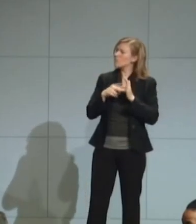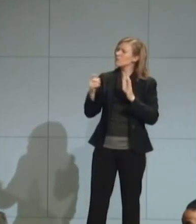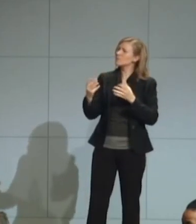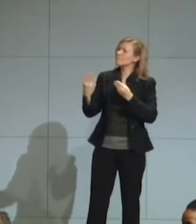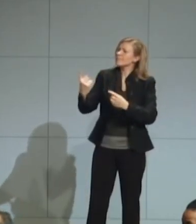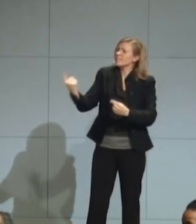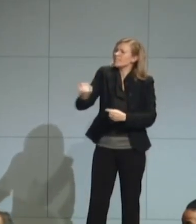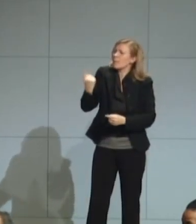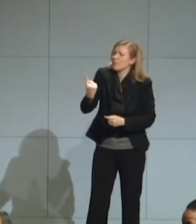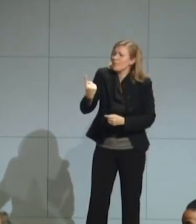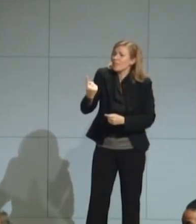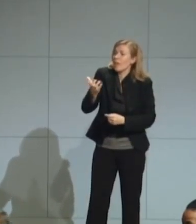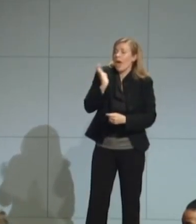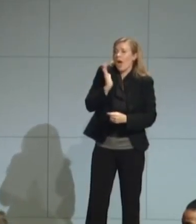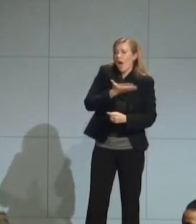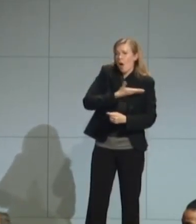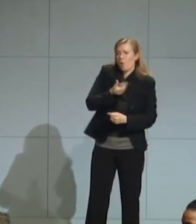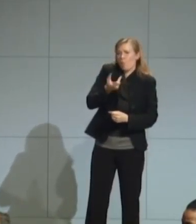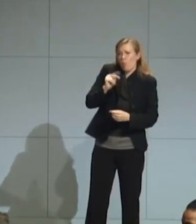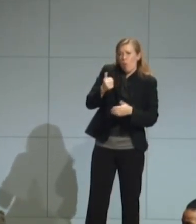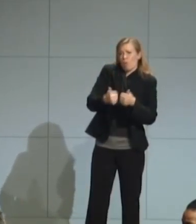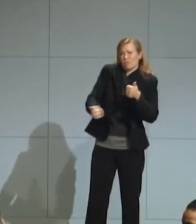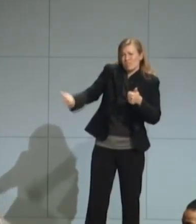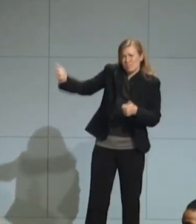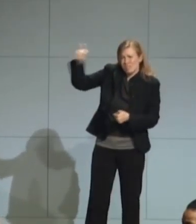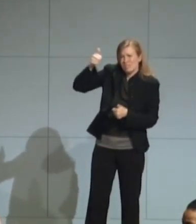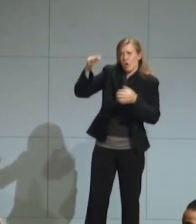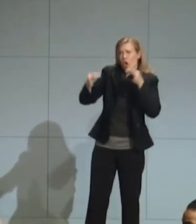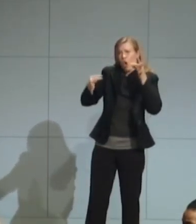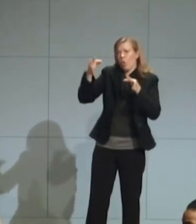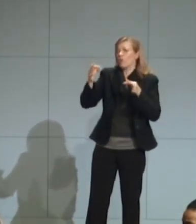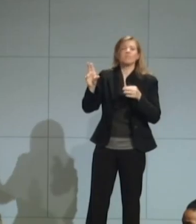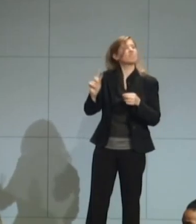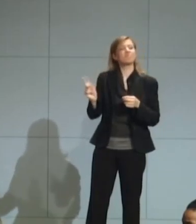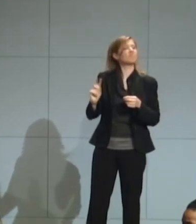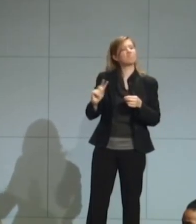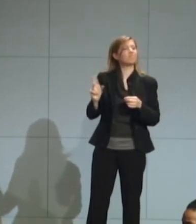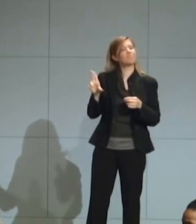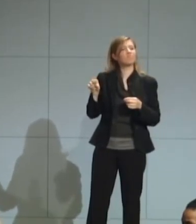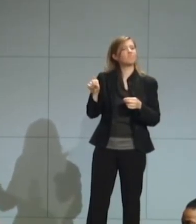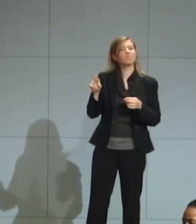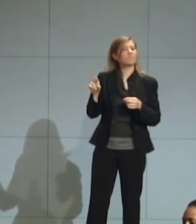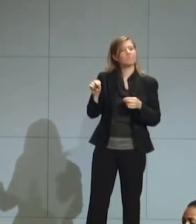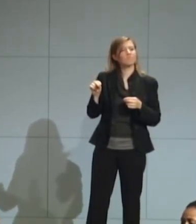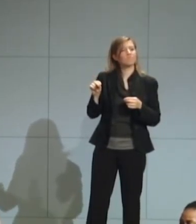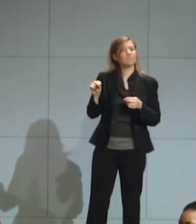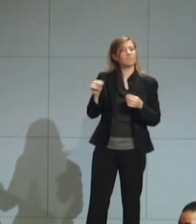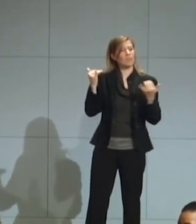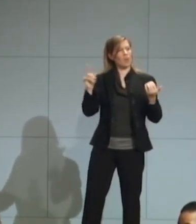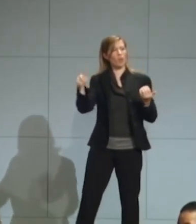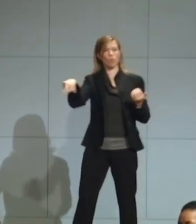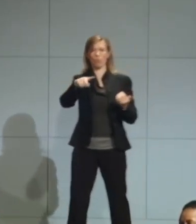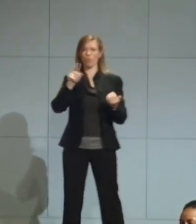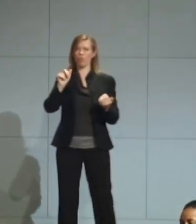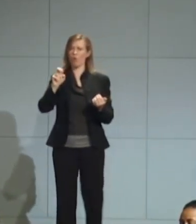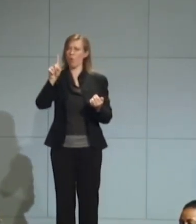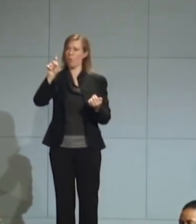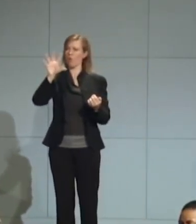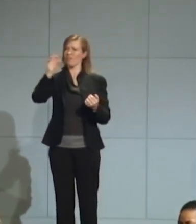to start their lives over as free people. It was an effort, if you will, at reparations, although not a huge effort,